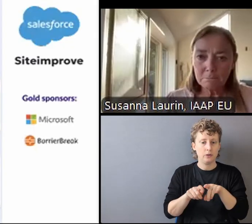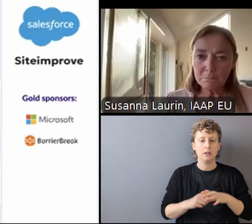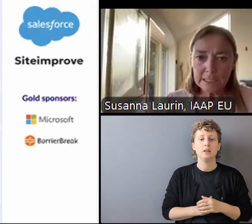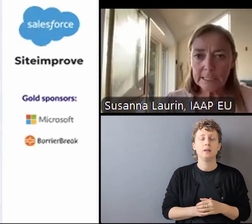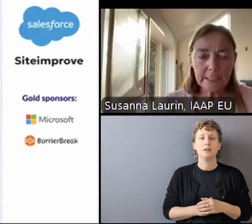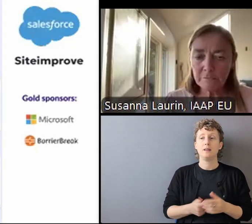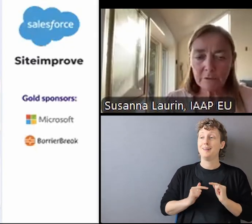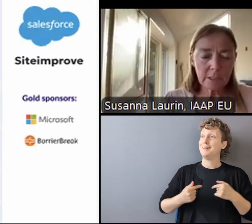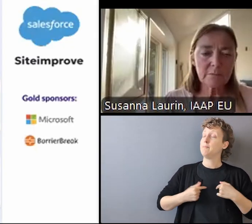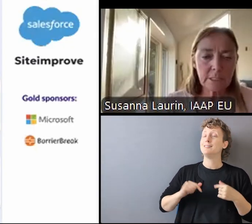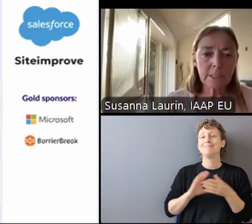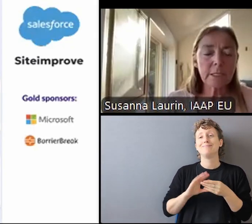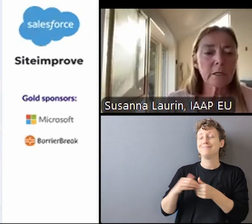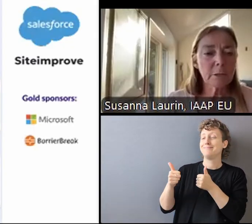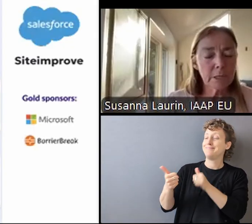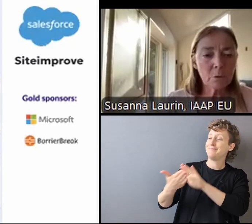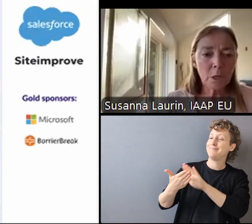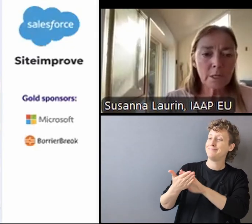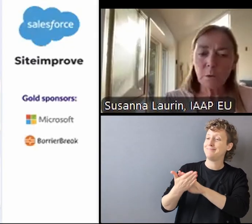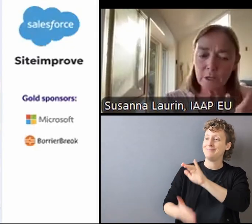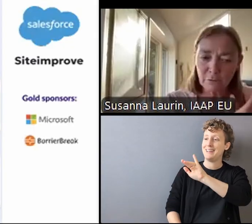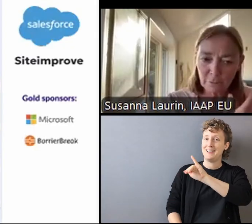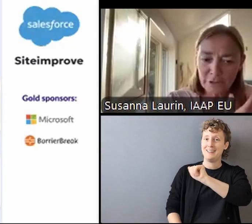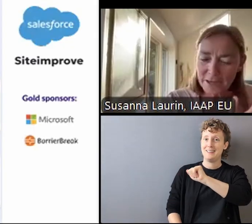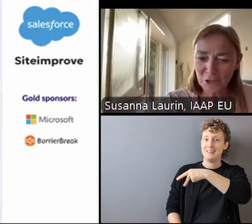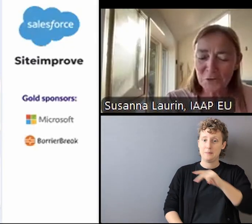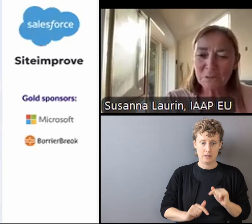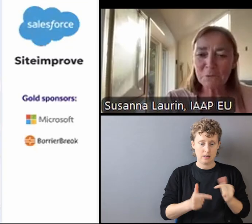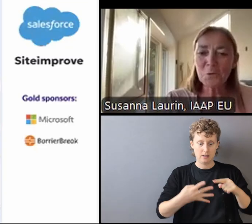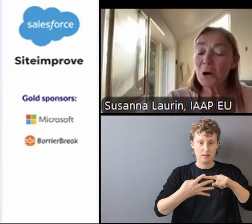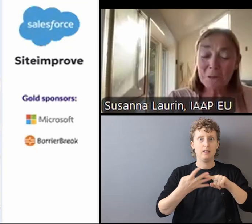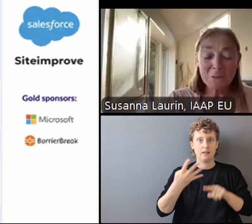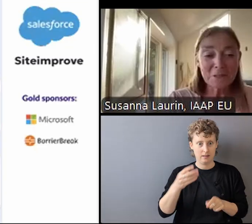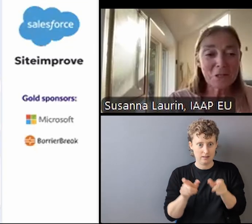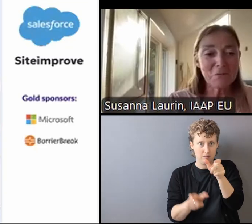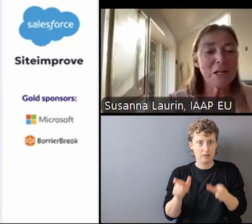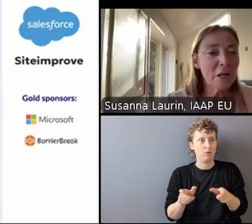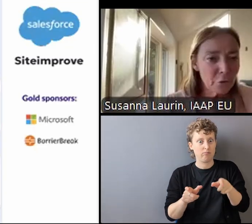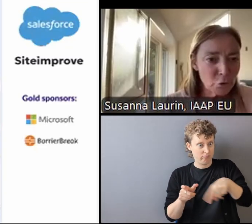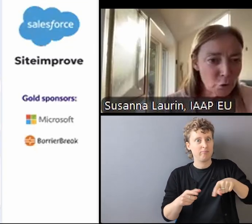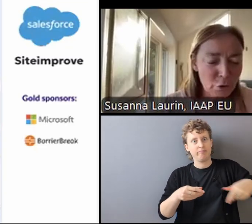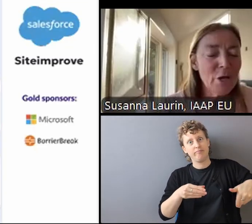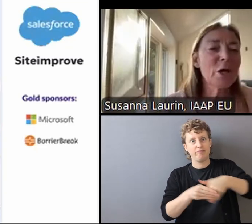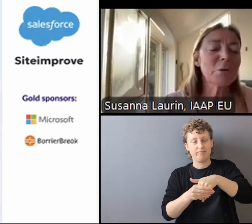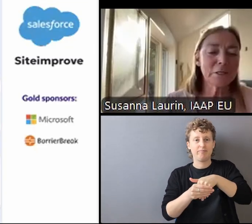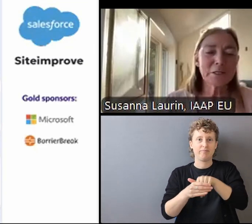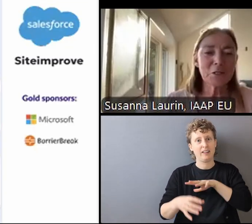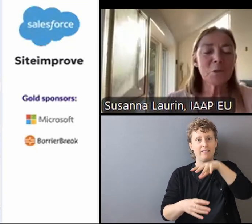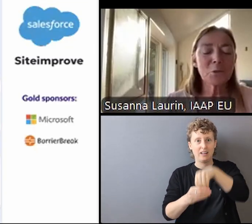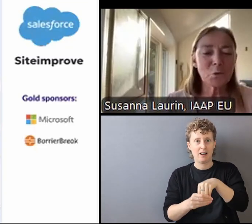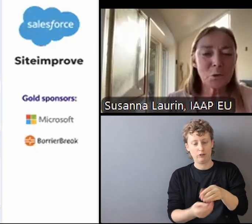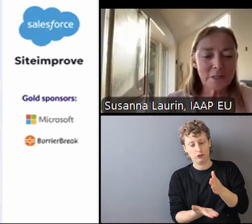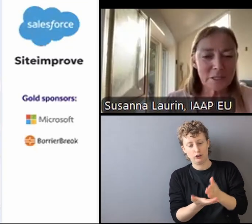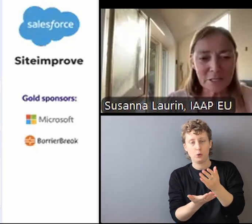having me saying that everything is fantastic in IAAP, you can now hear from the actual people who are members and certified the truth about this.